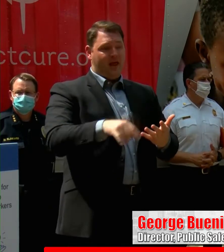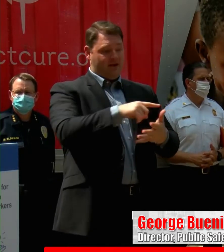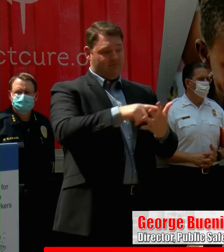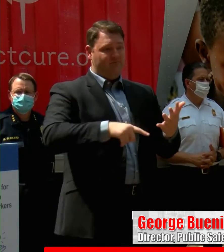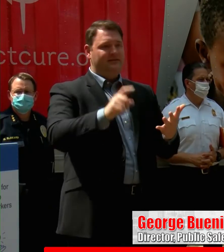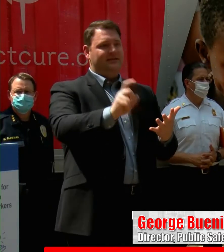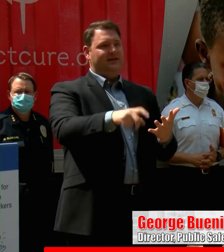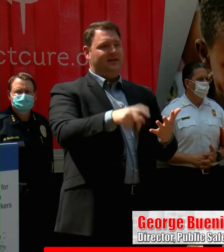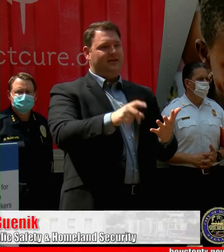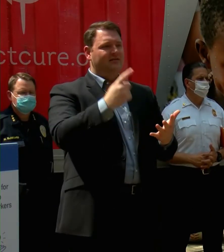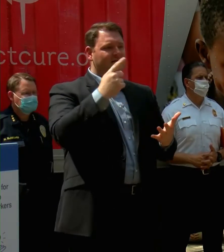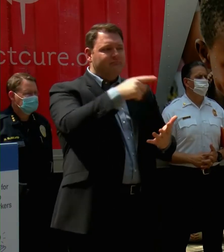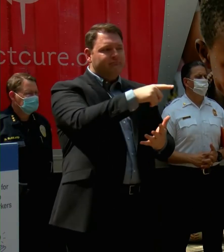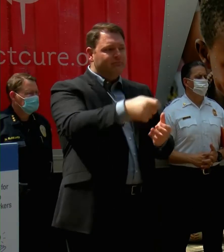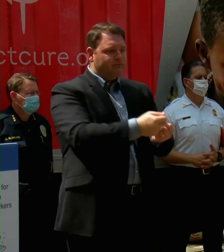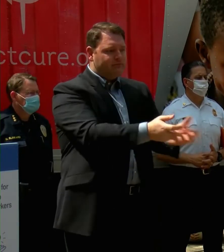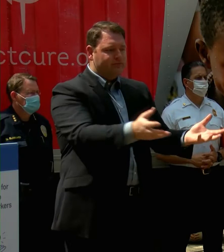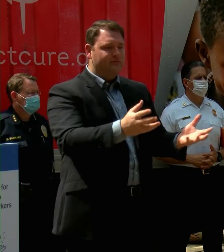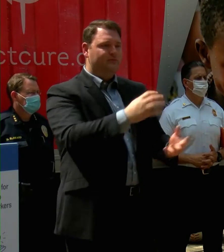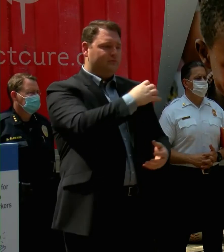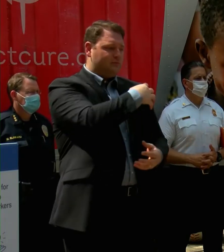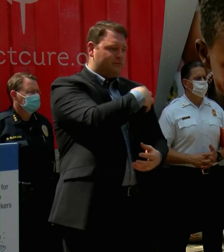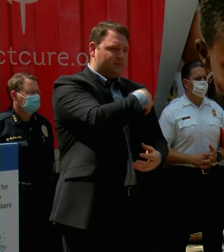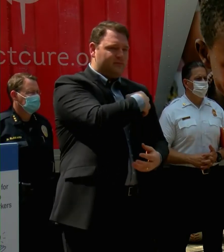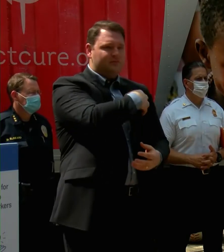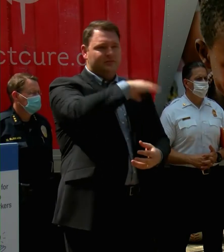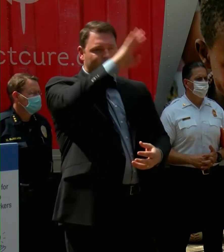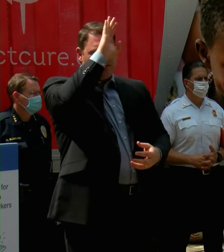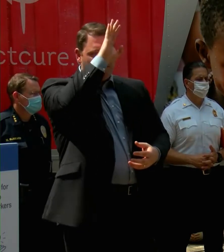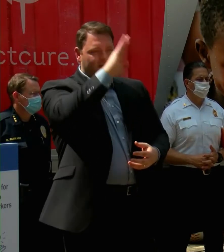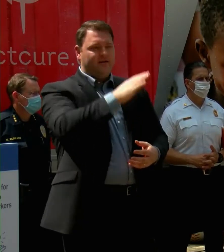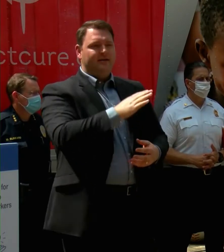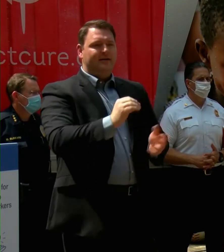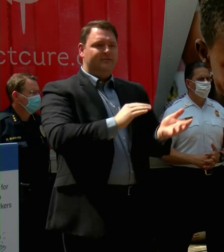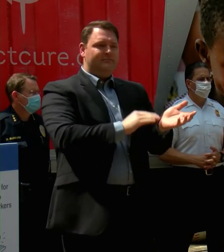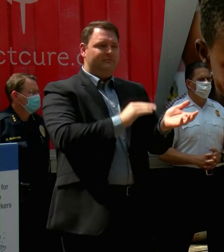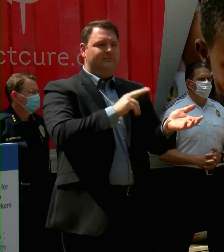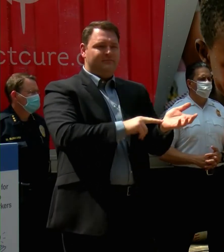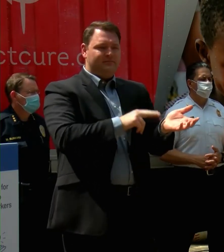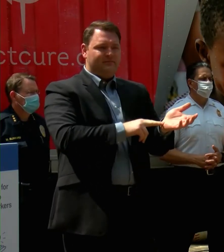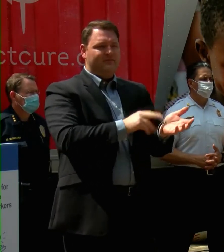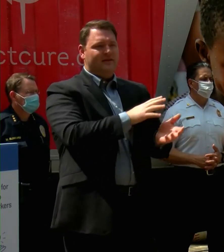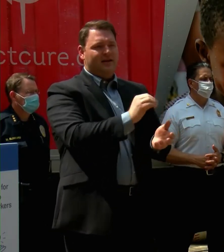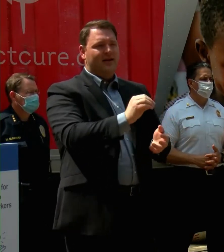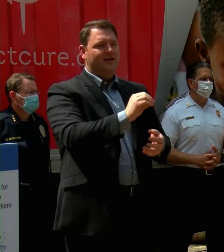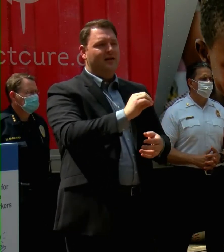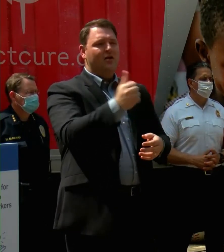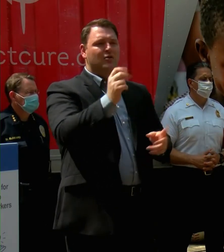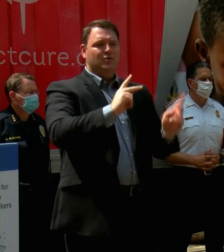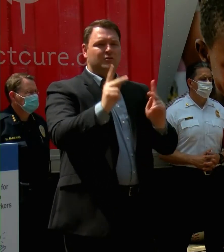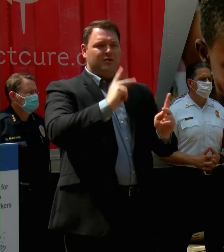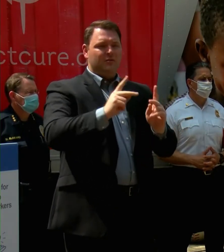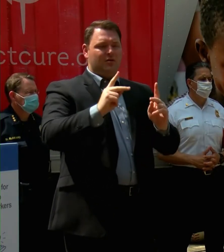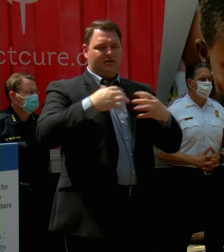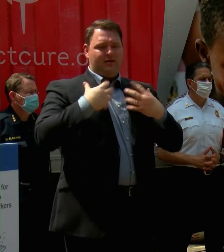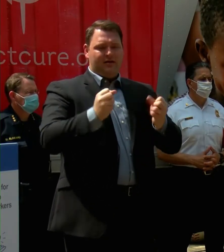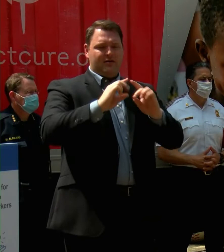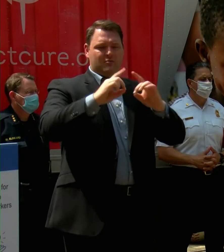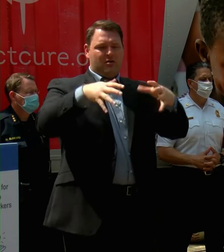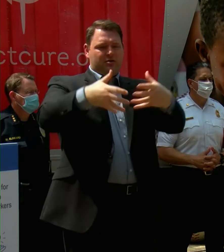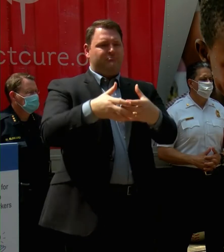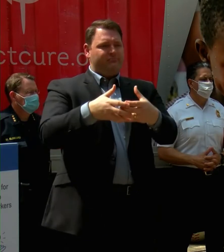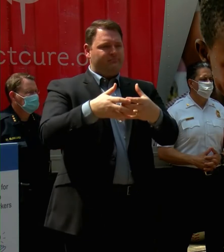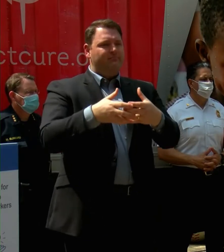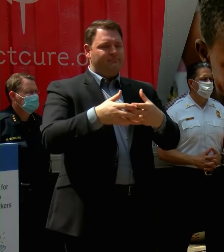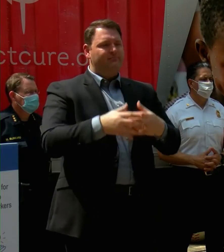responders, our police officers, our firefighters, our health department employees, and people that are on the front lines.